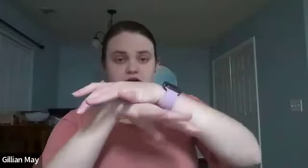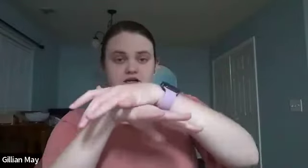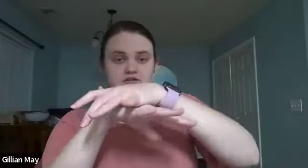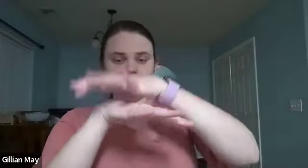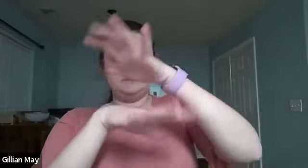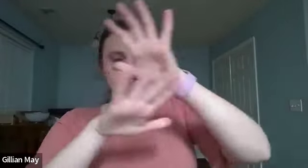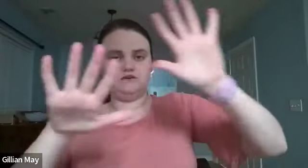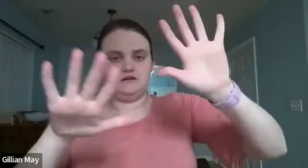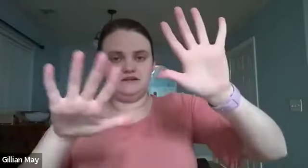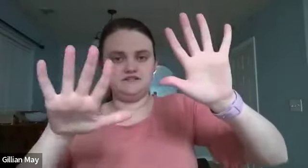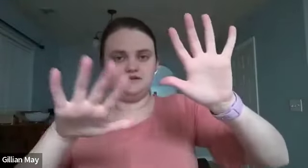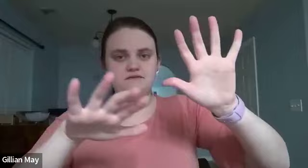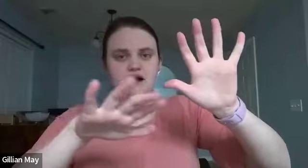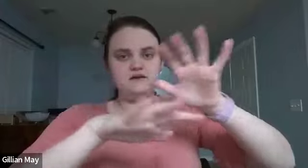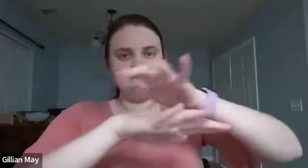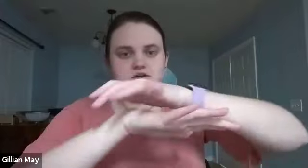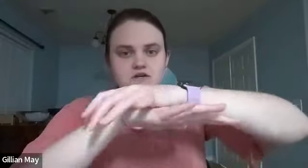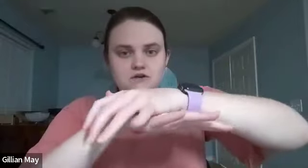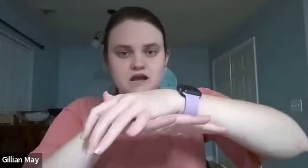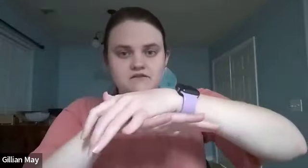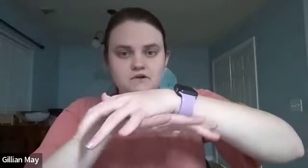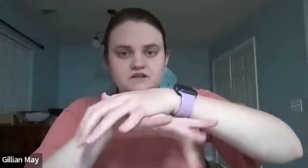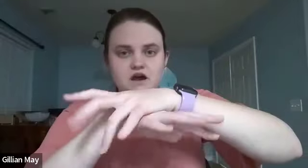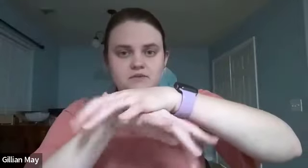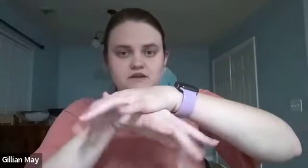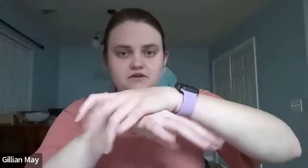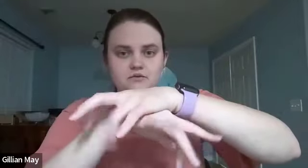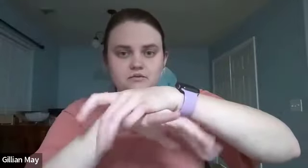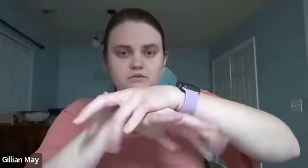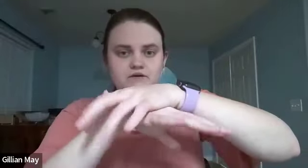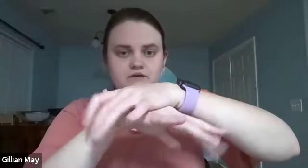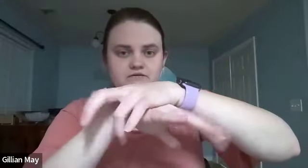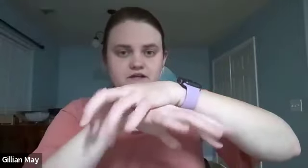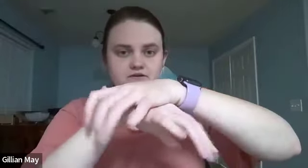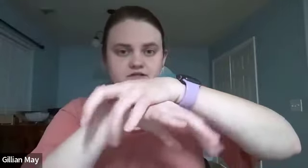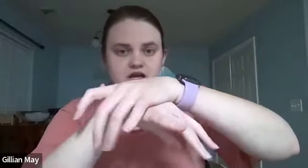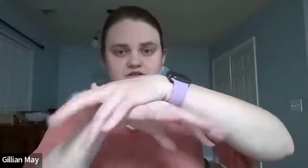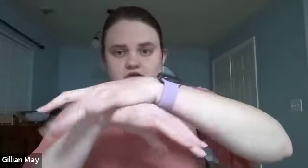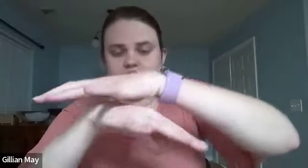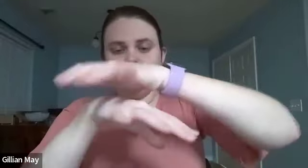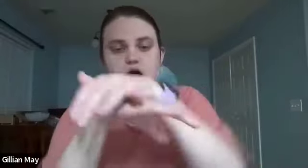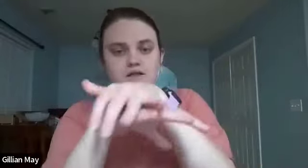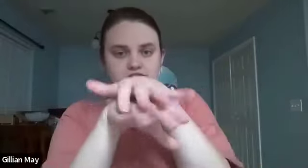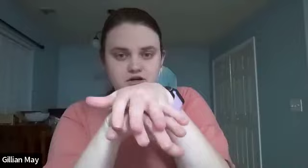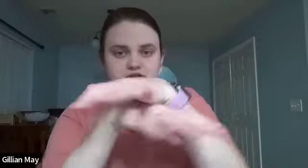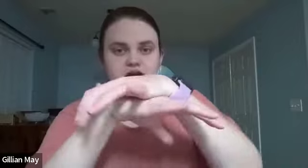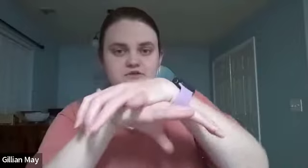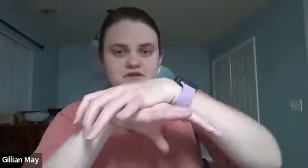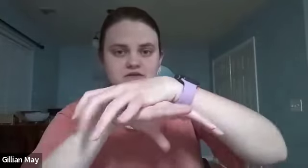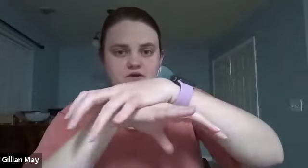is going to be, you're going to have like these 2 5s. You're going to have them on top and then you're going to wiggle your fingers. Yeah. So they're kind of not like straight on top. They're kind of